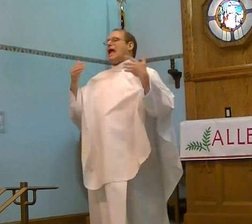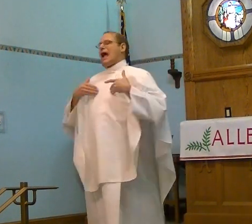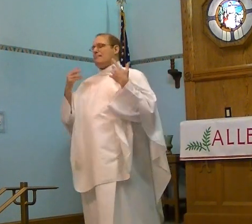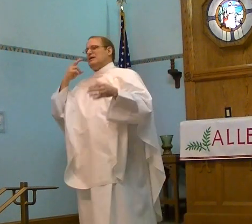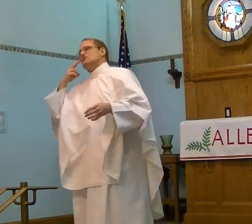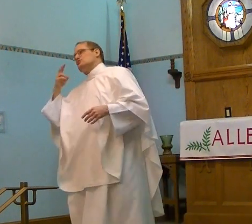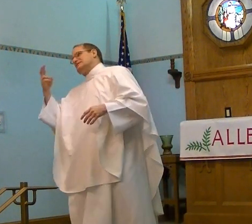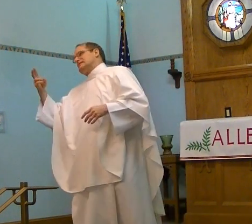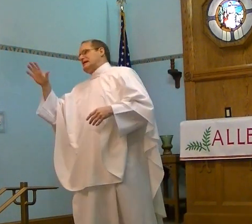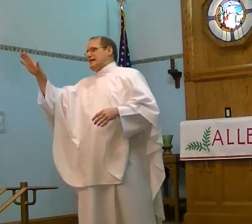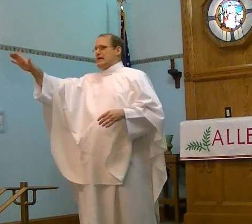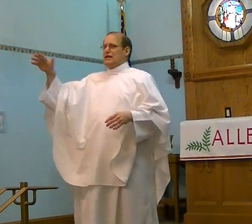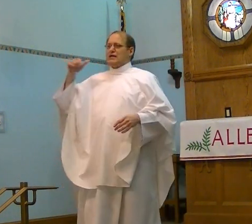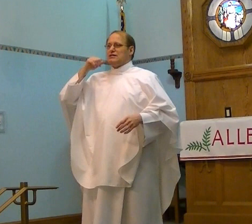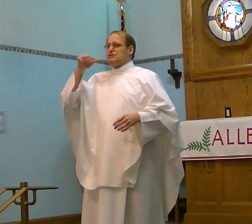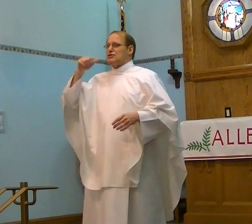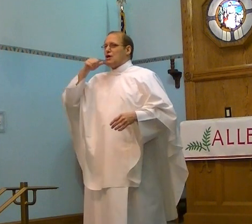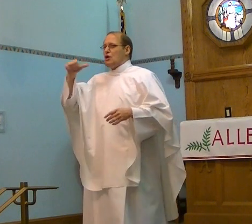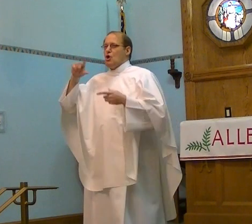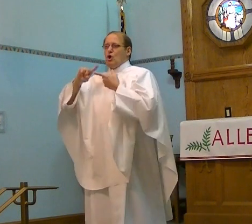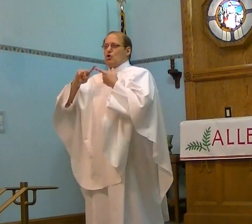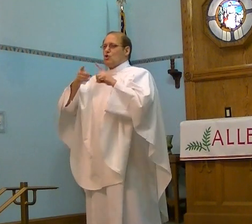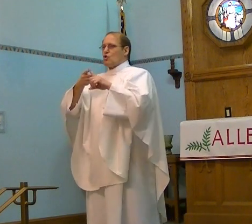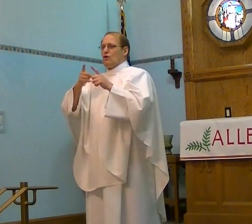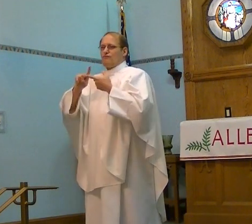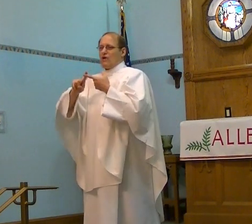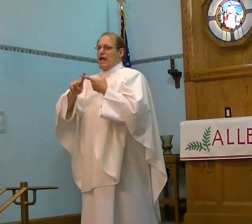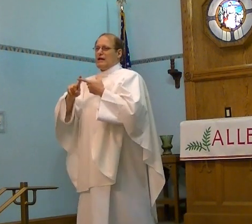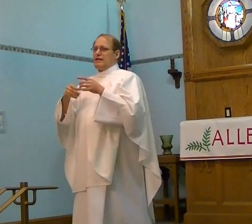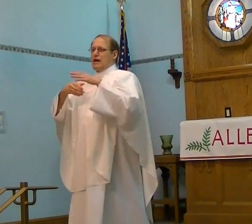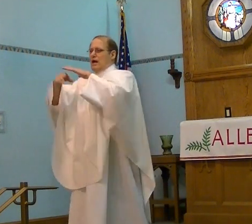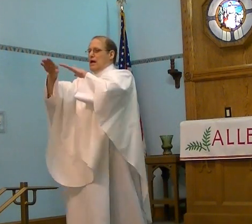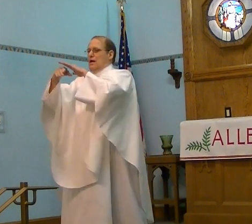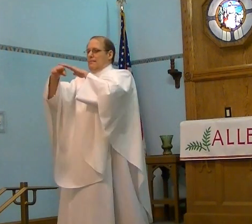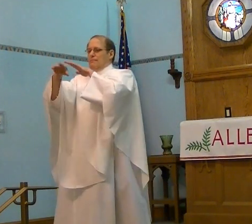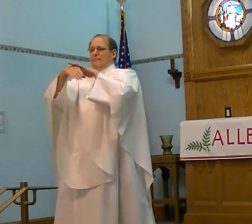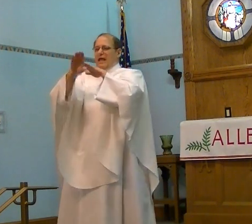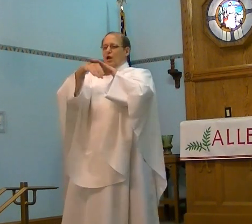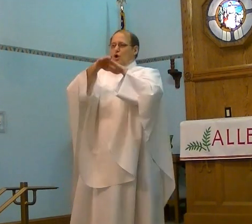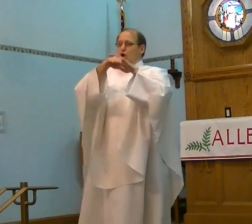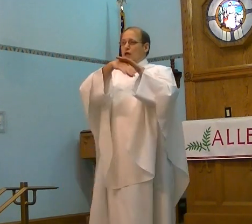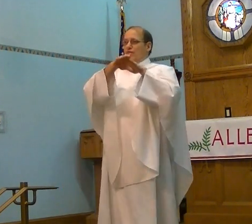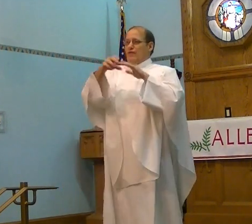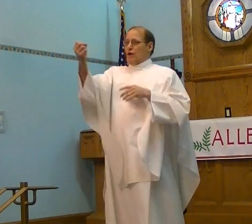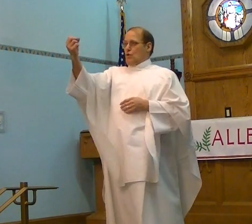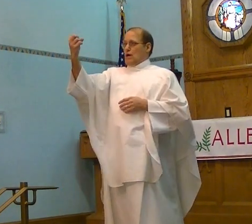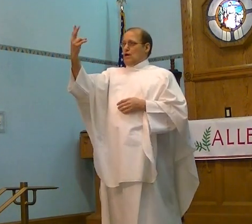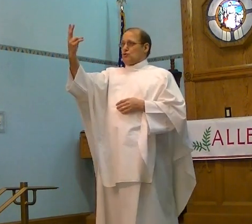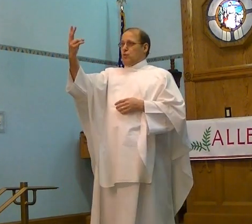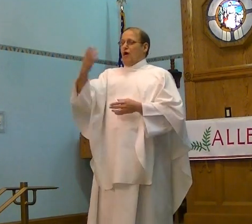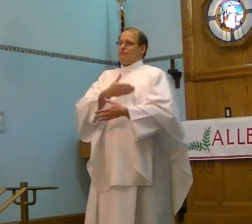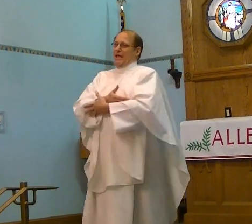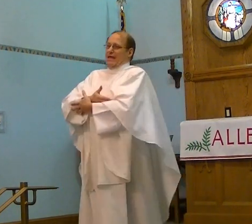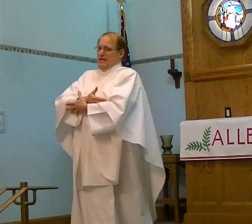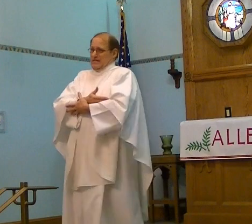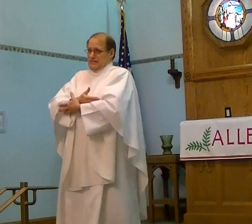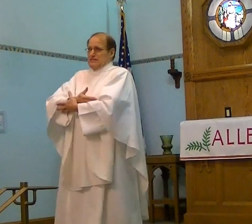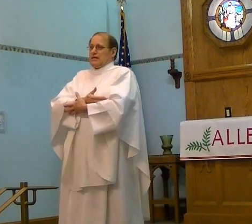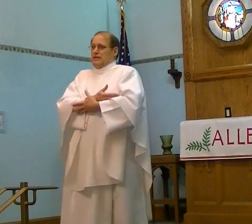happy to see his girlfriend bear their twelve babies and